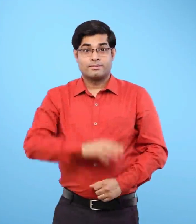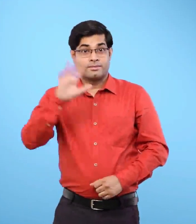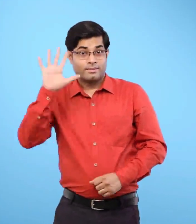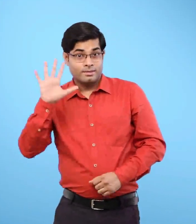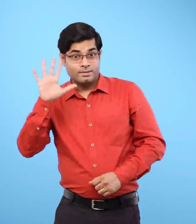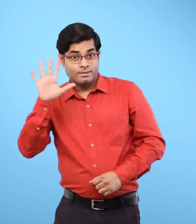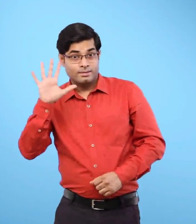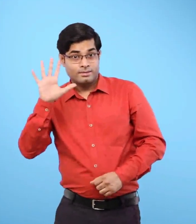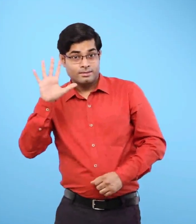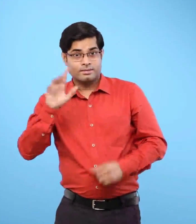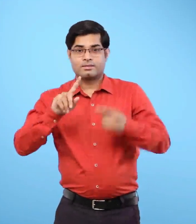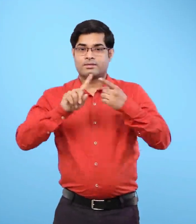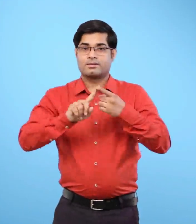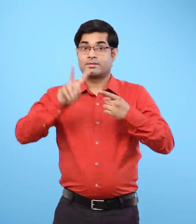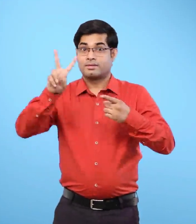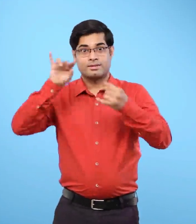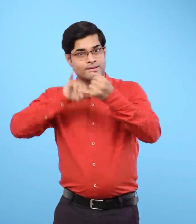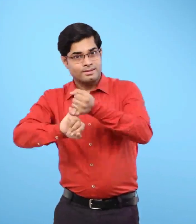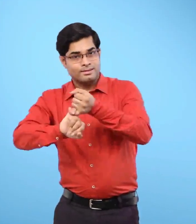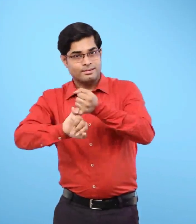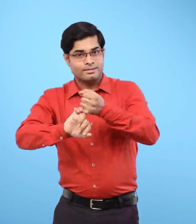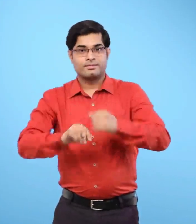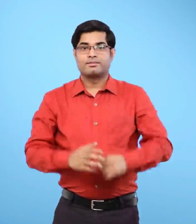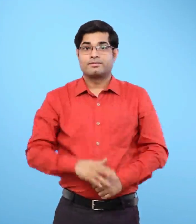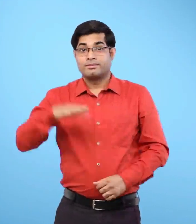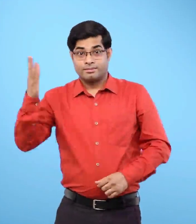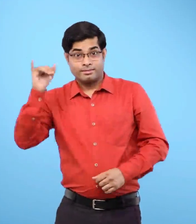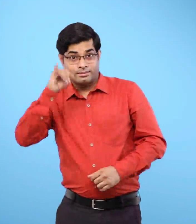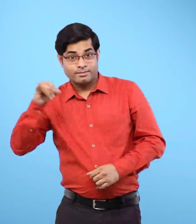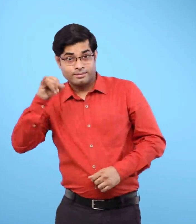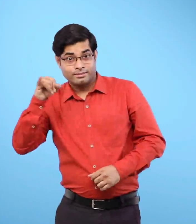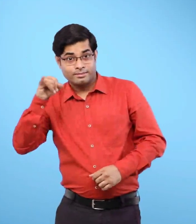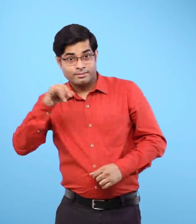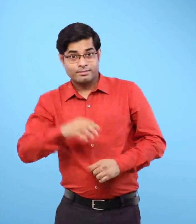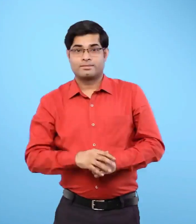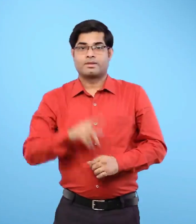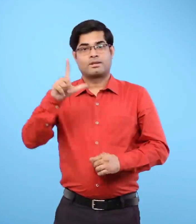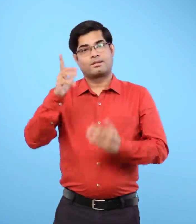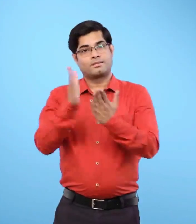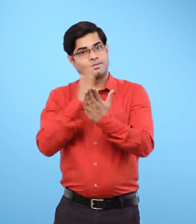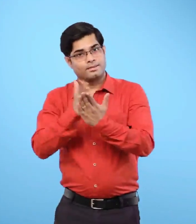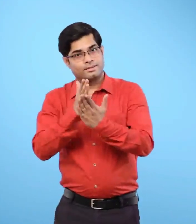Period 5, EVS. Period 6, Library.